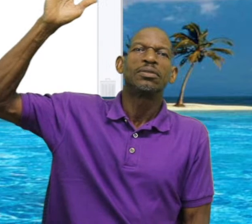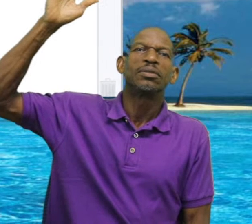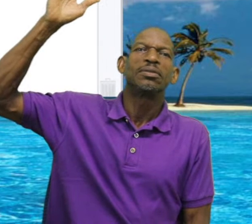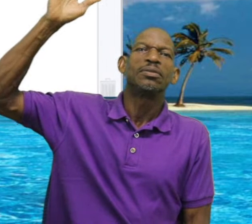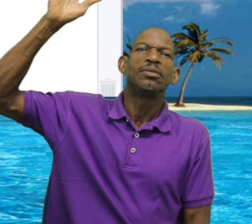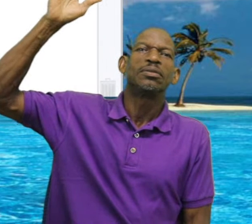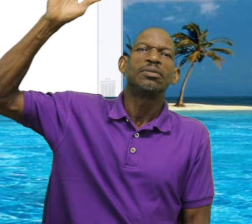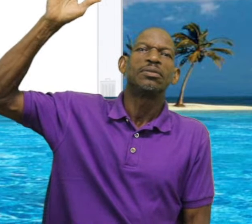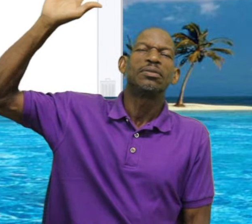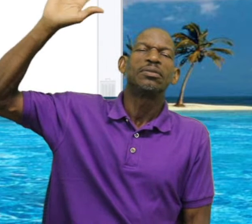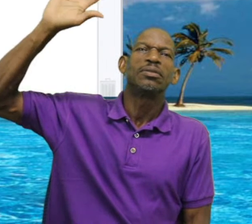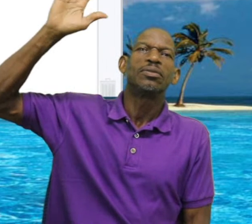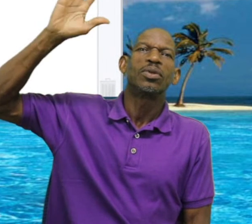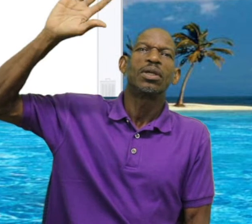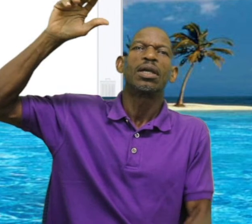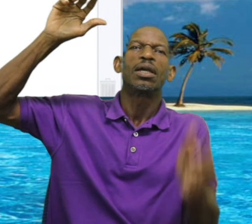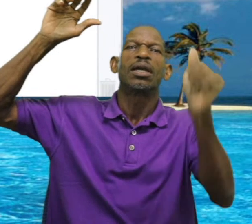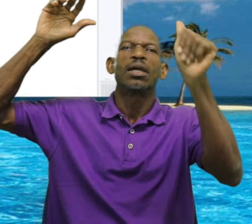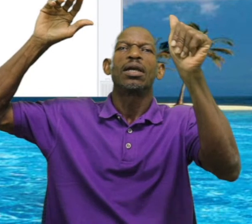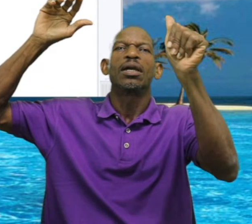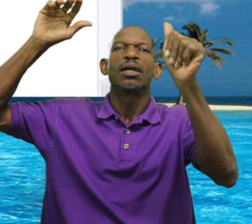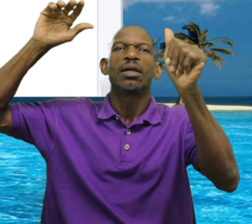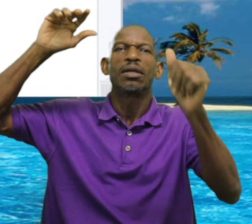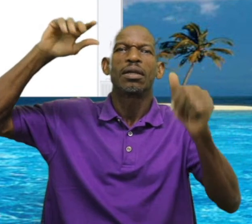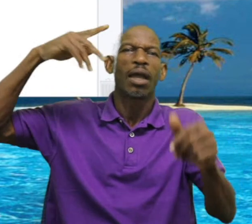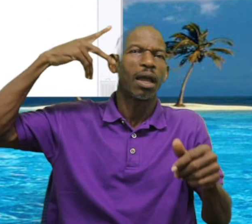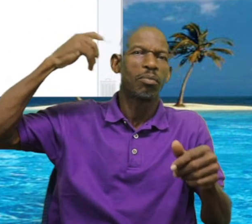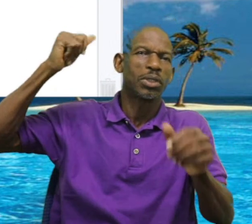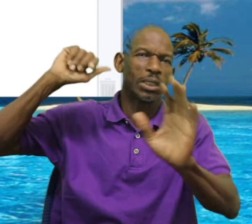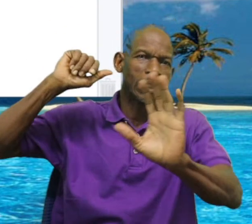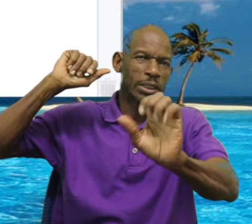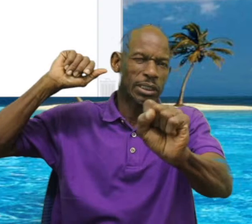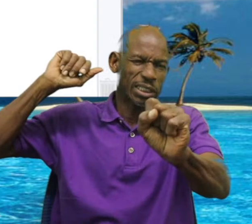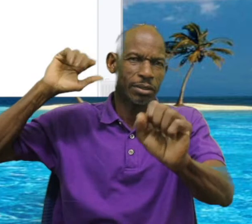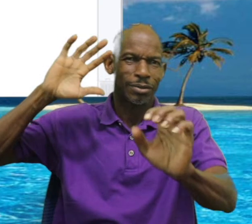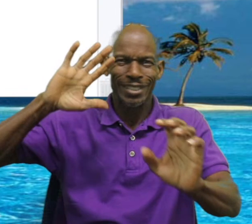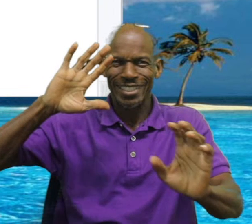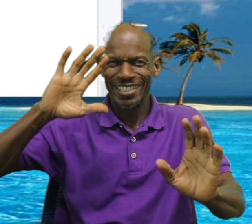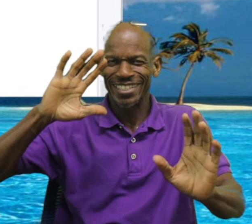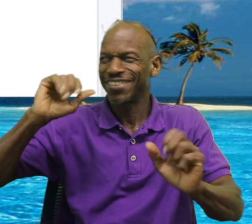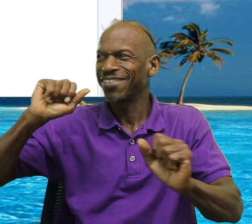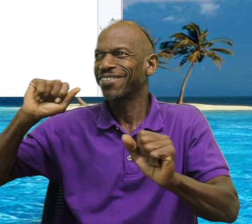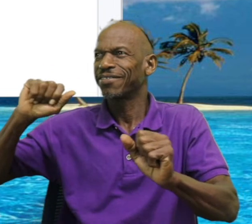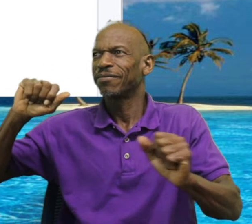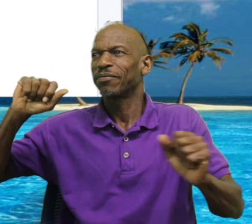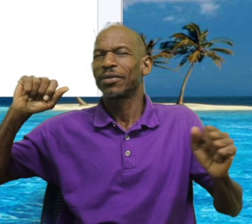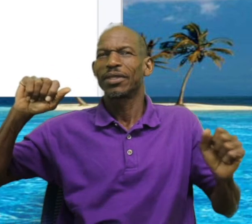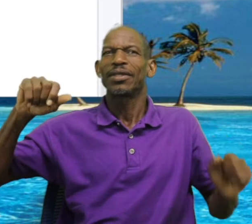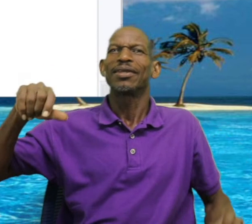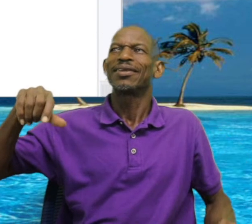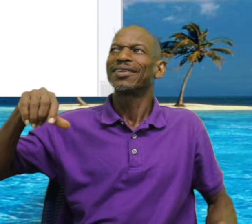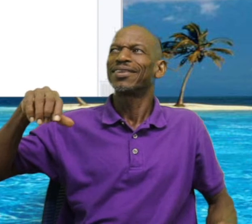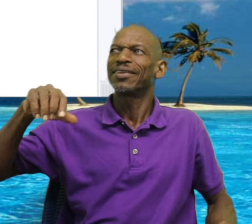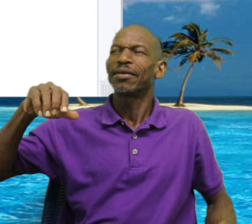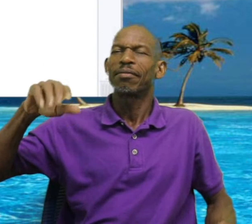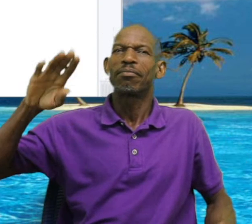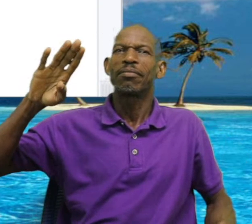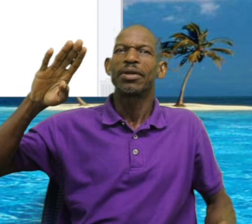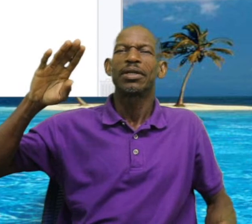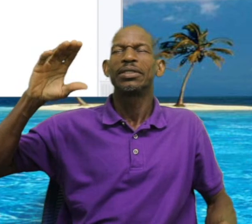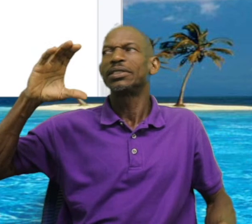Where am I putting it? A, I'm not asking Sabiki again. Am I putting it where A is,